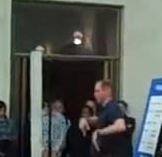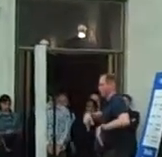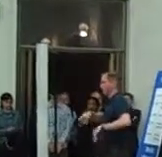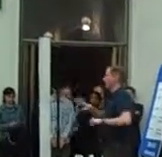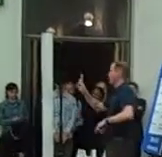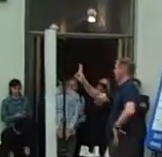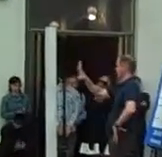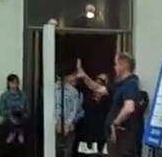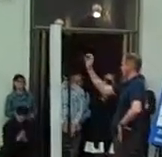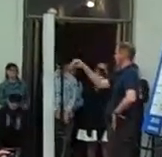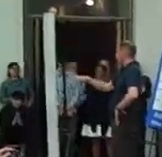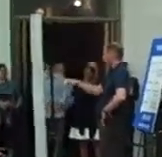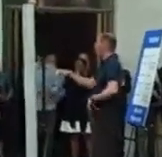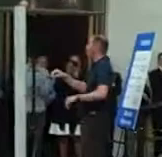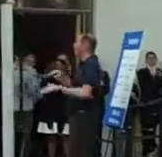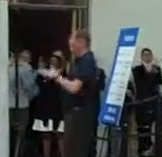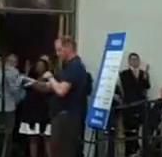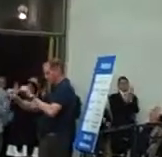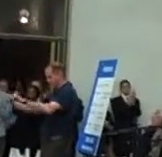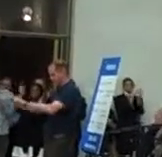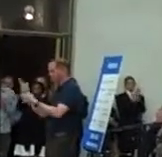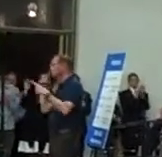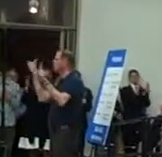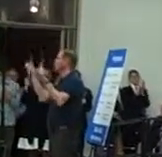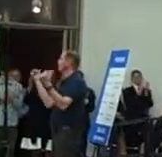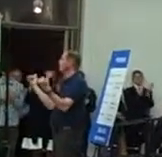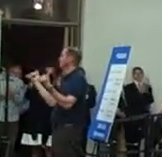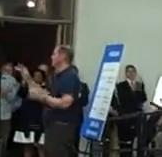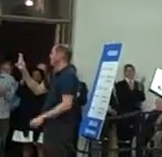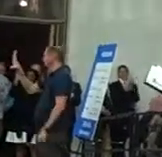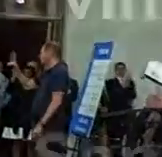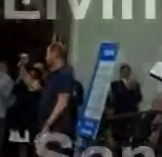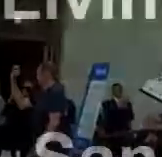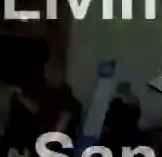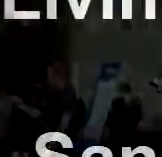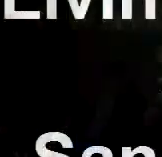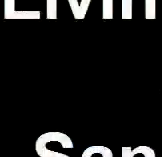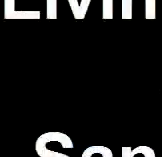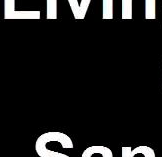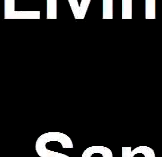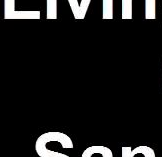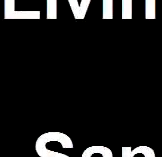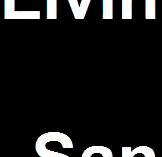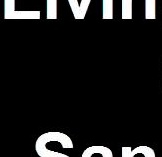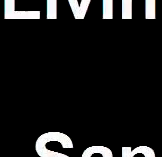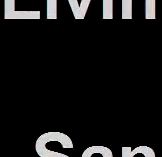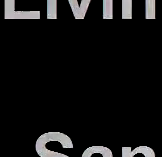accessible with voting machines that people can use in private, which is good.